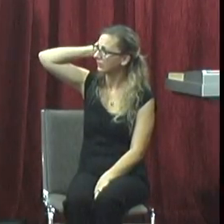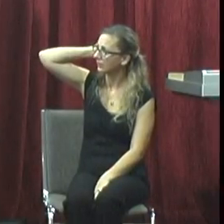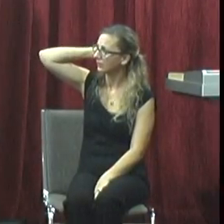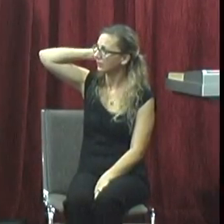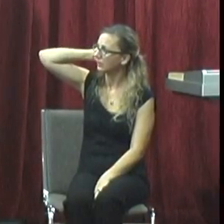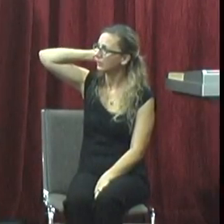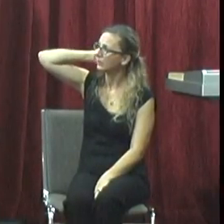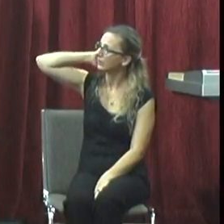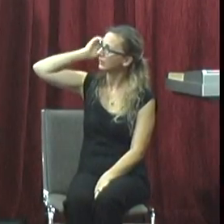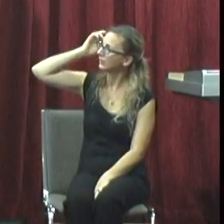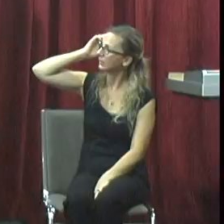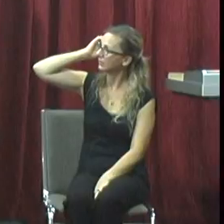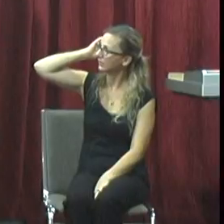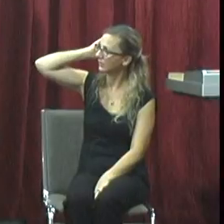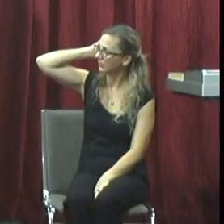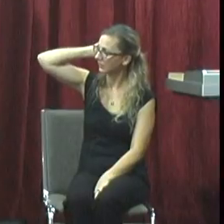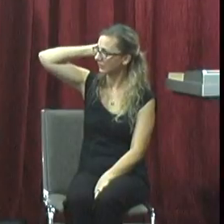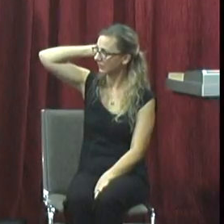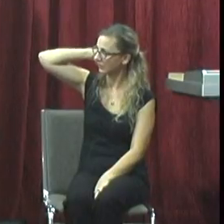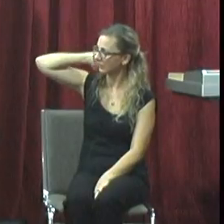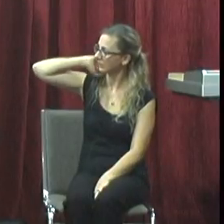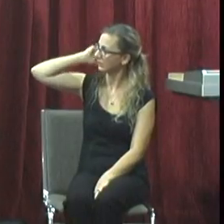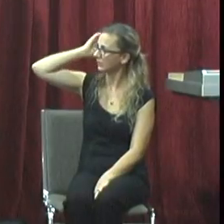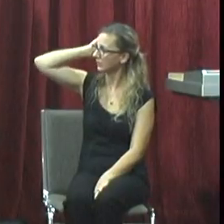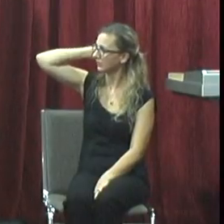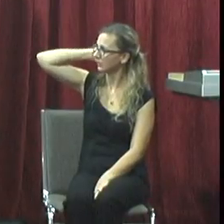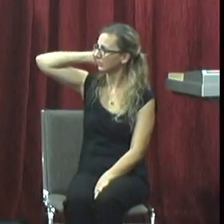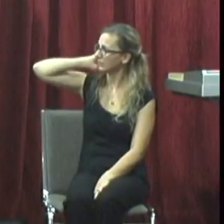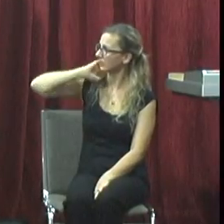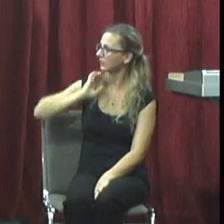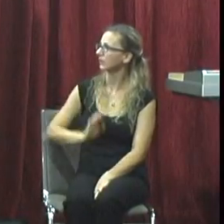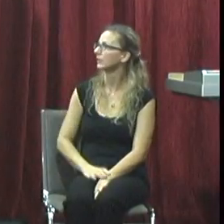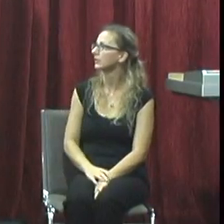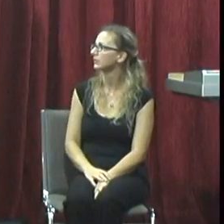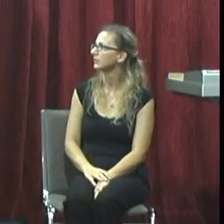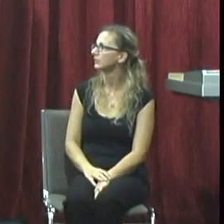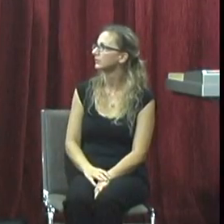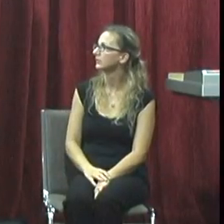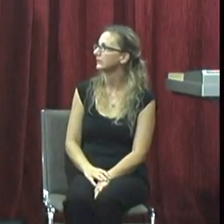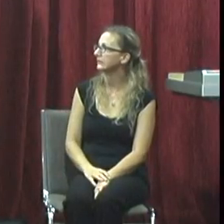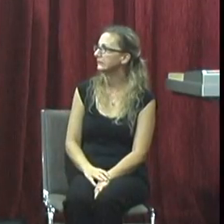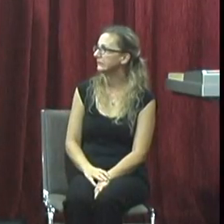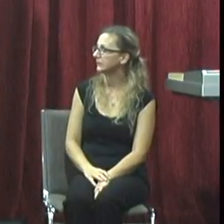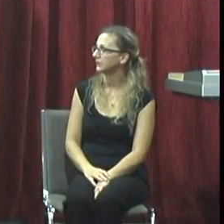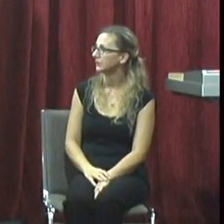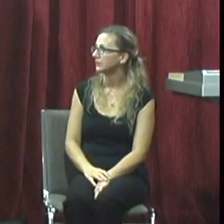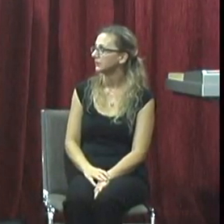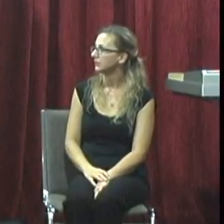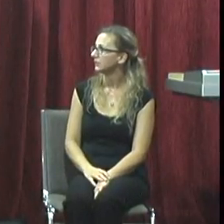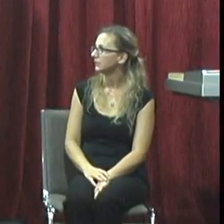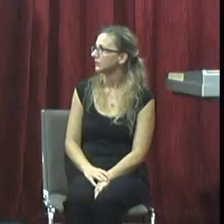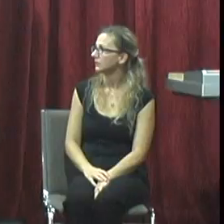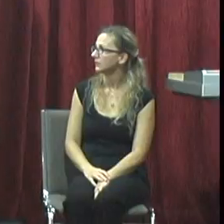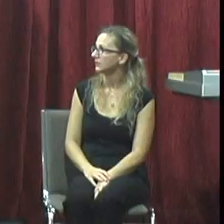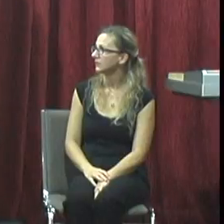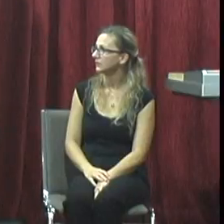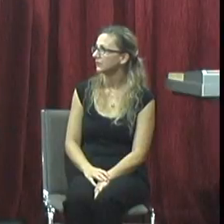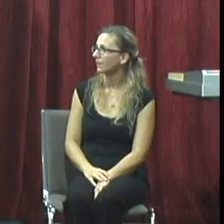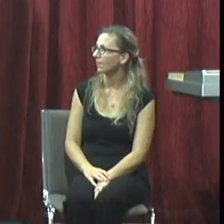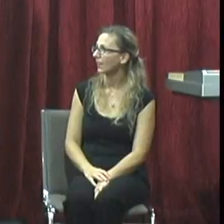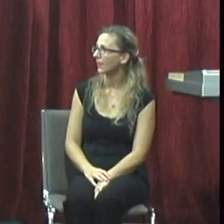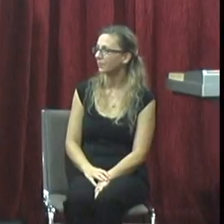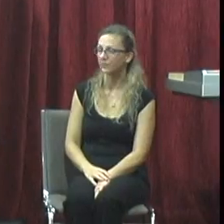stones, burned them with fire, and stoned them with stones. Entire family executed. And